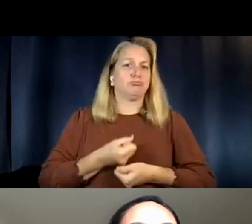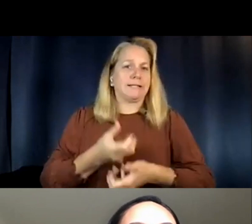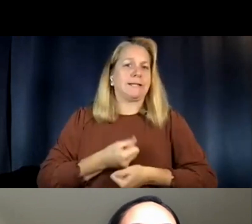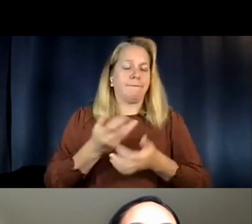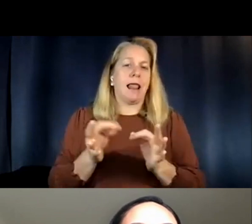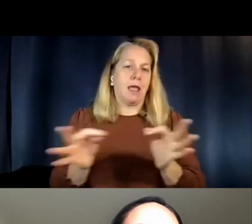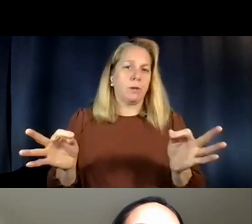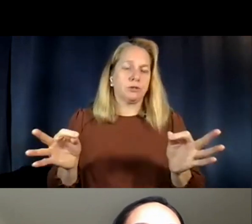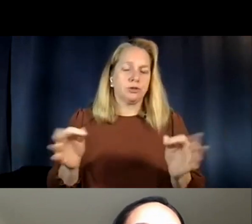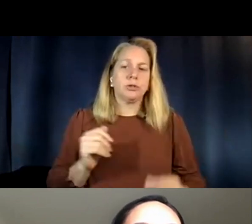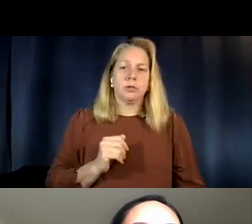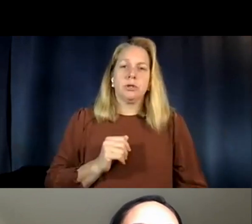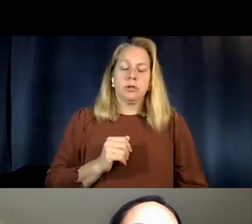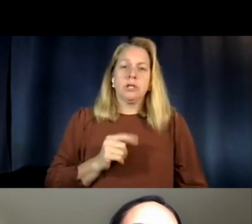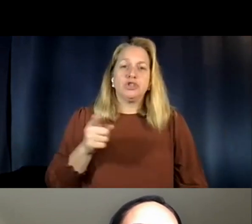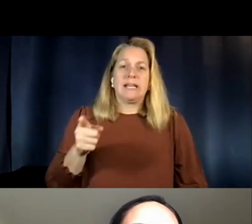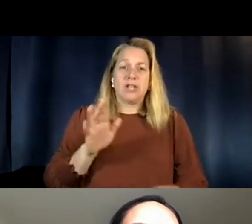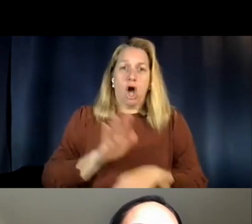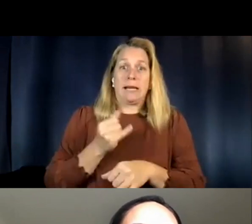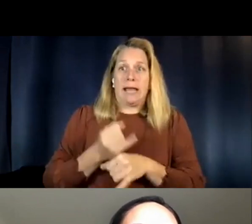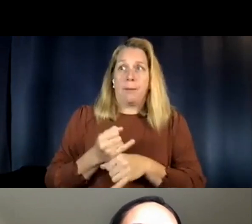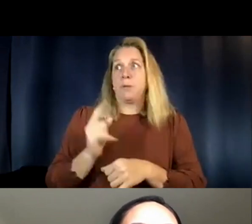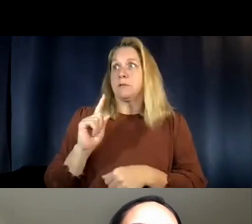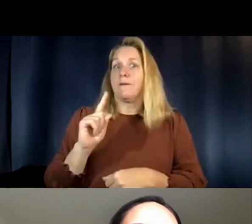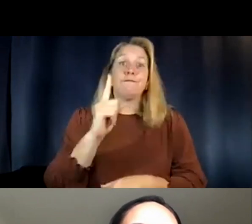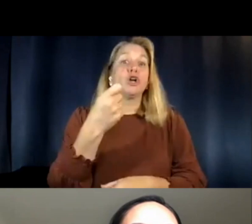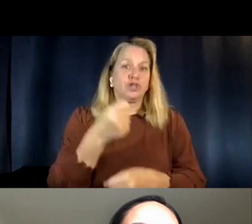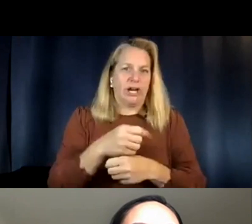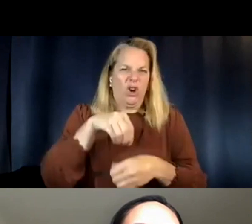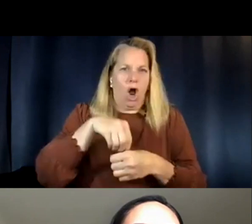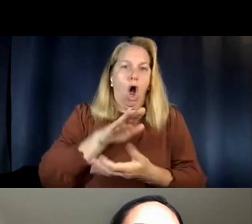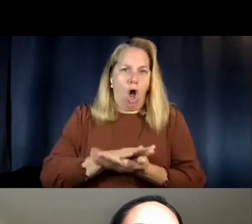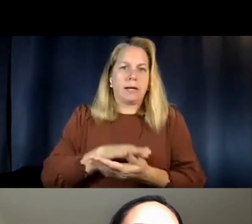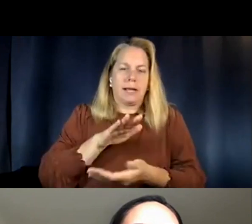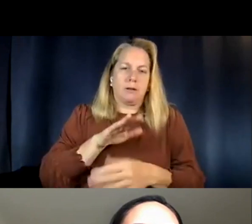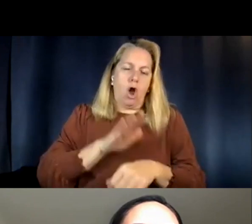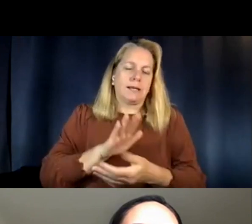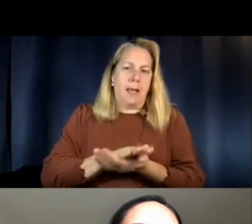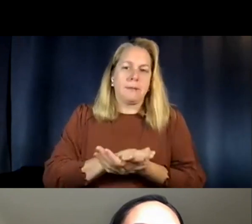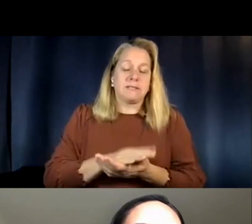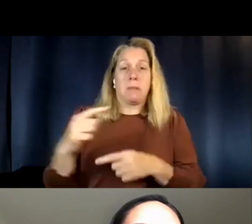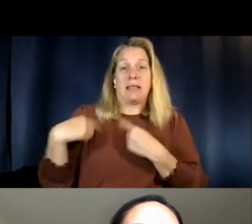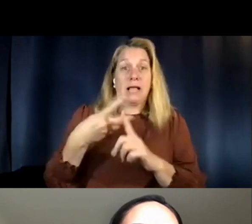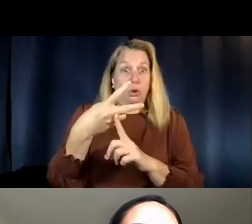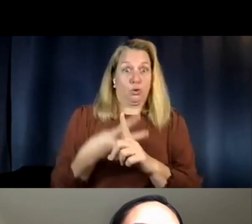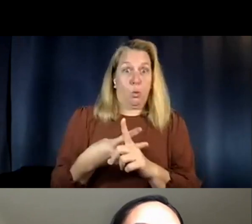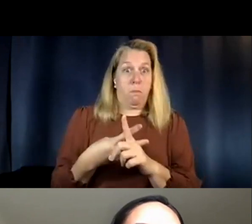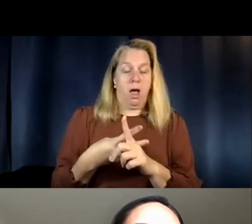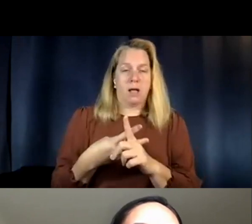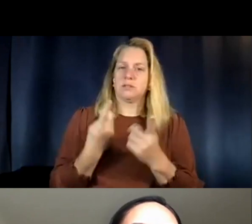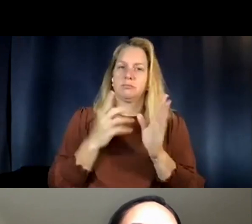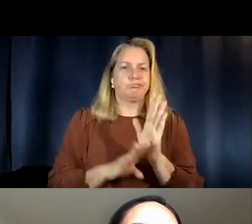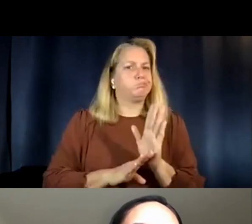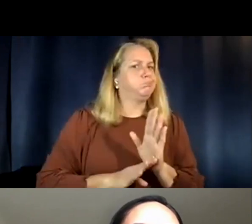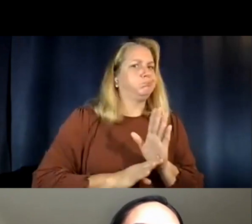language. She's been on campus. This is her first year on campus, but in the last 2 months being on campus, she's exploding in